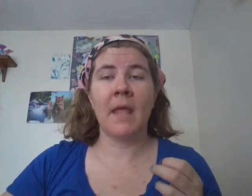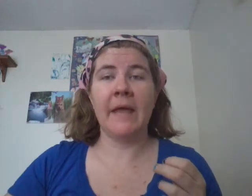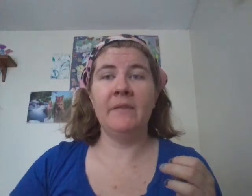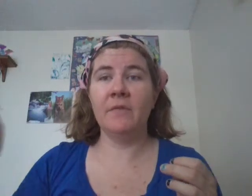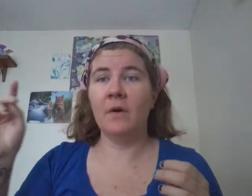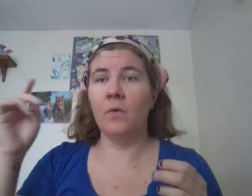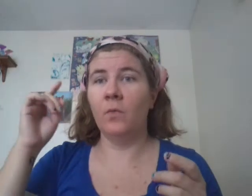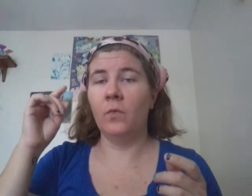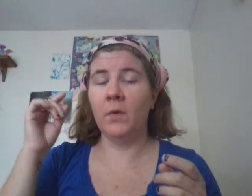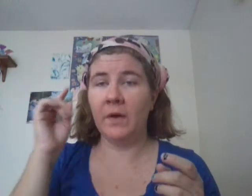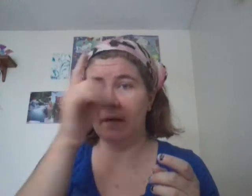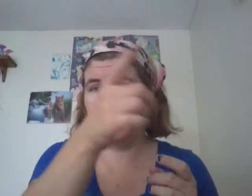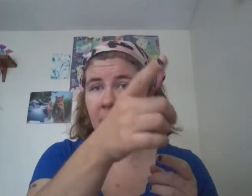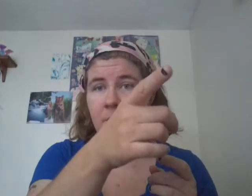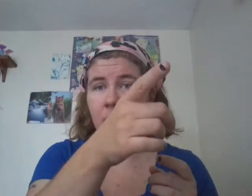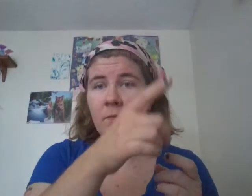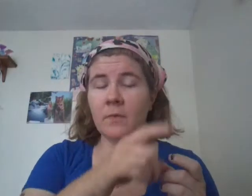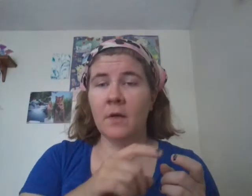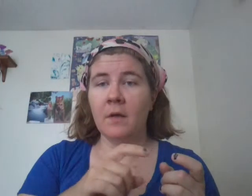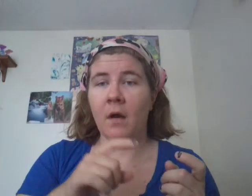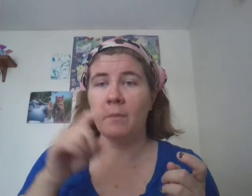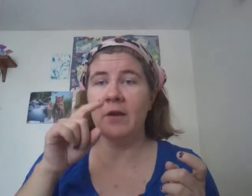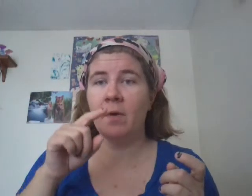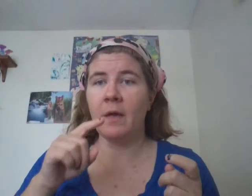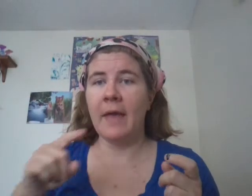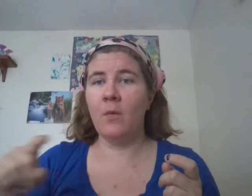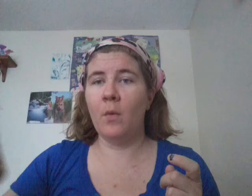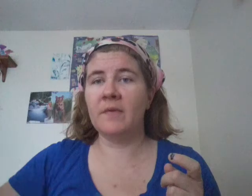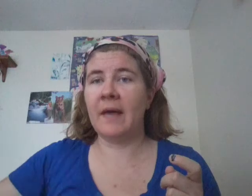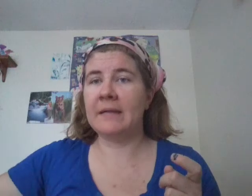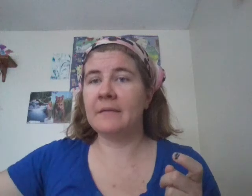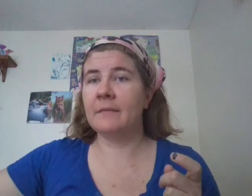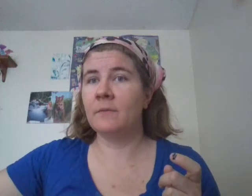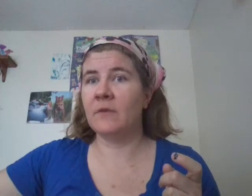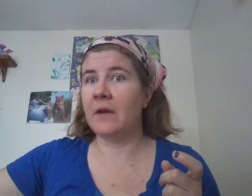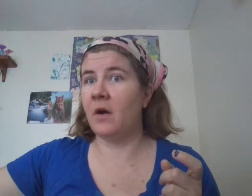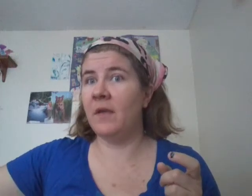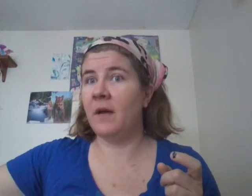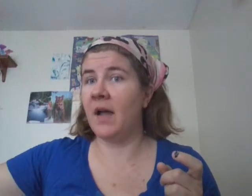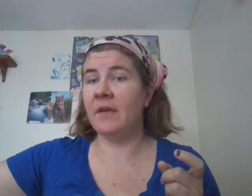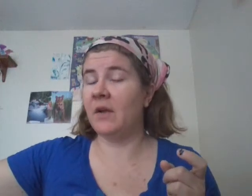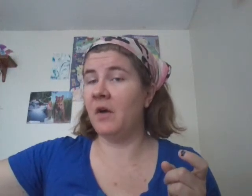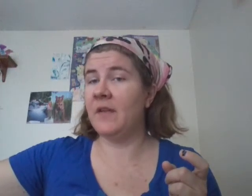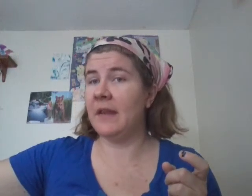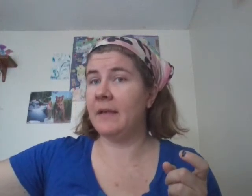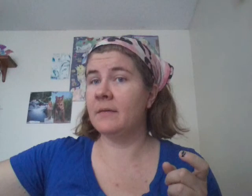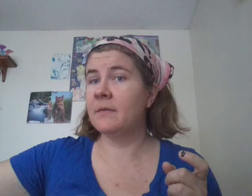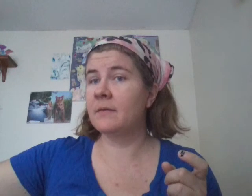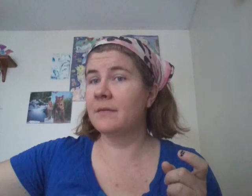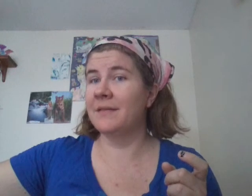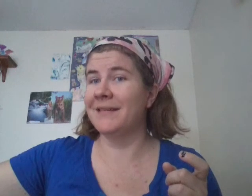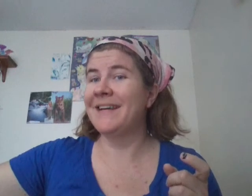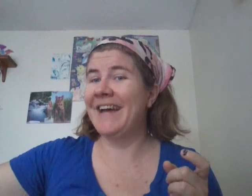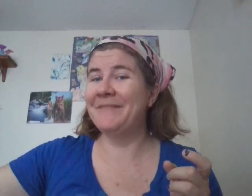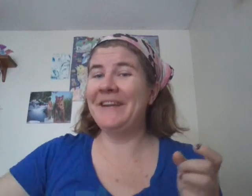And even though we wanted to listen to you, our brain went, hey, what was that? Was that coffee? I haven't had coffee today. Anybody